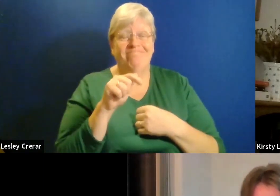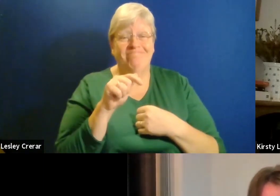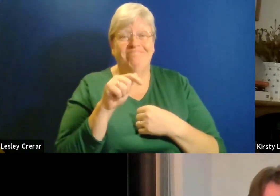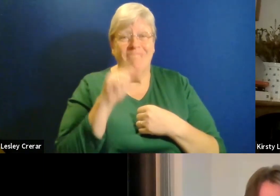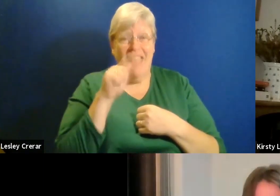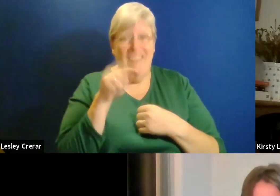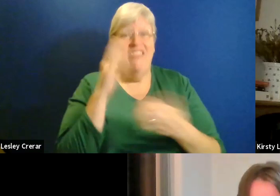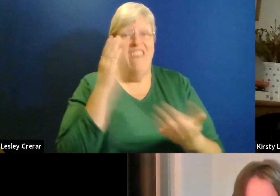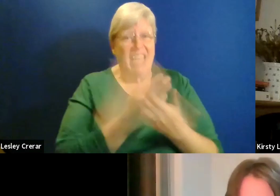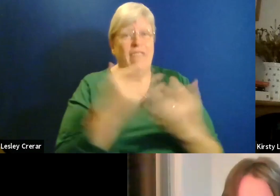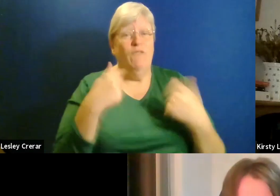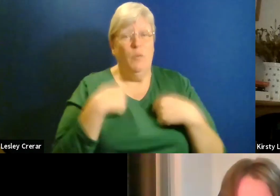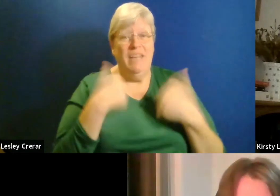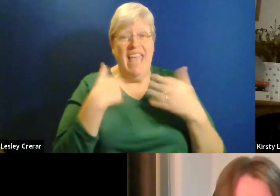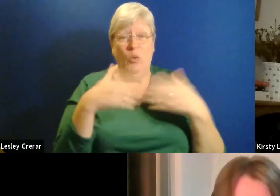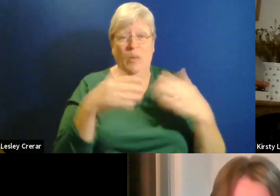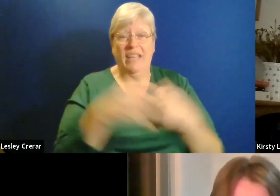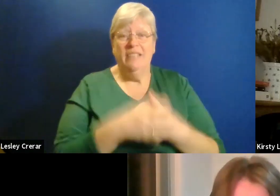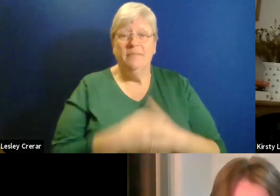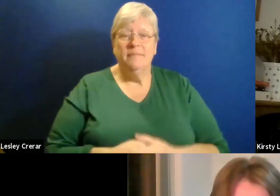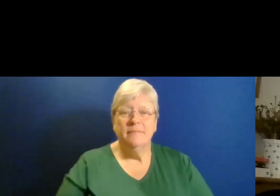that's it for me anyway.